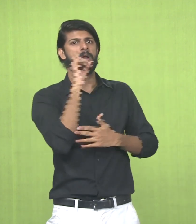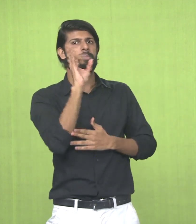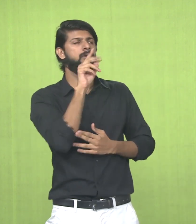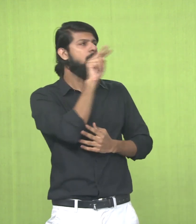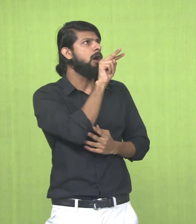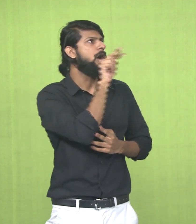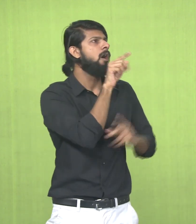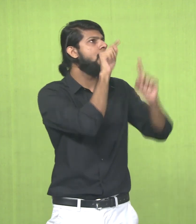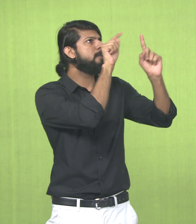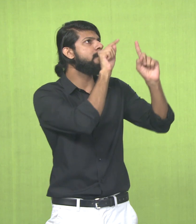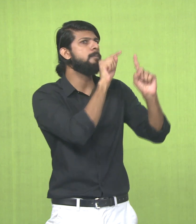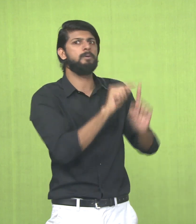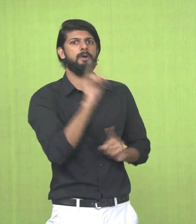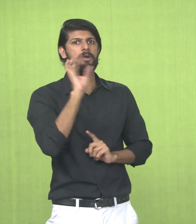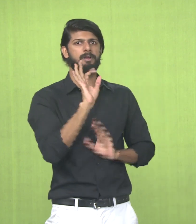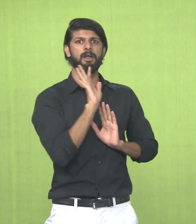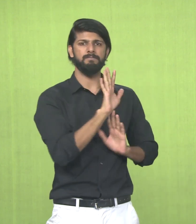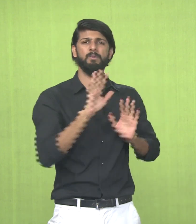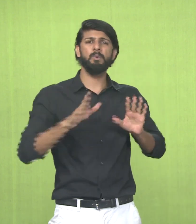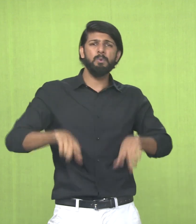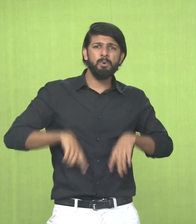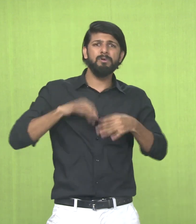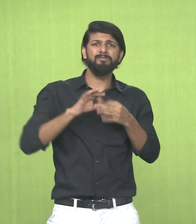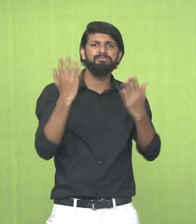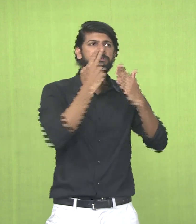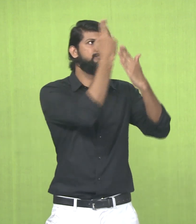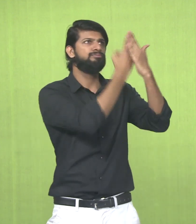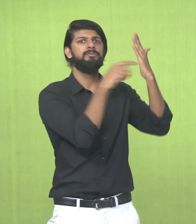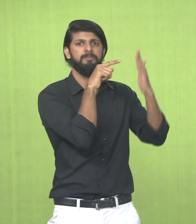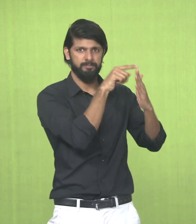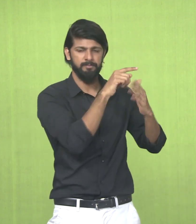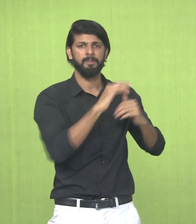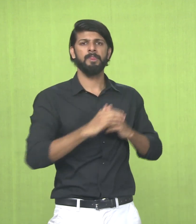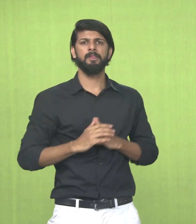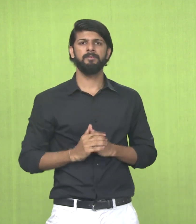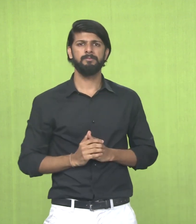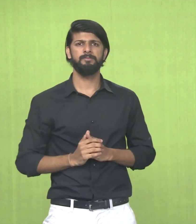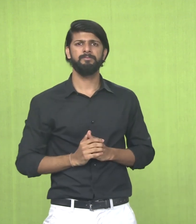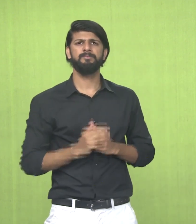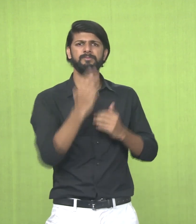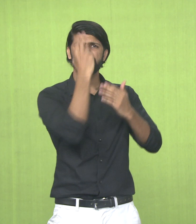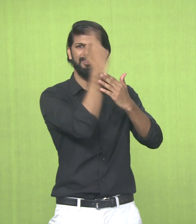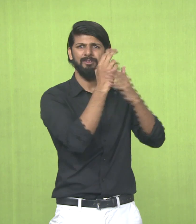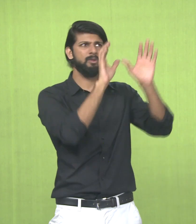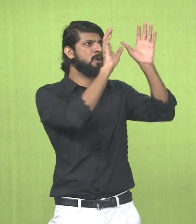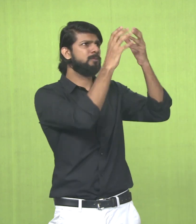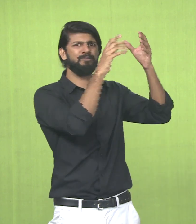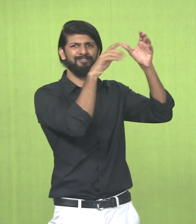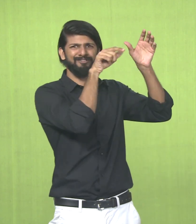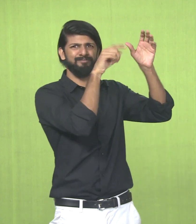Some important features from the painting called Decoration on the Ceiling. You would